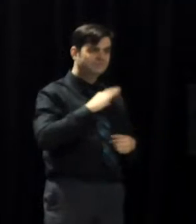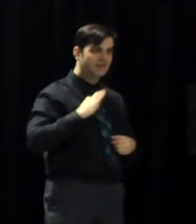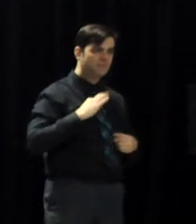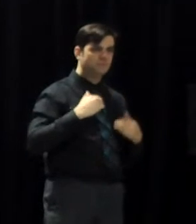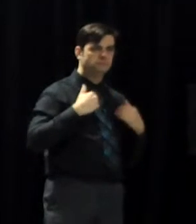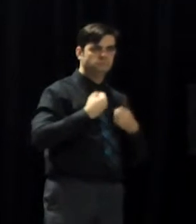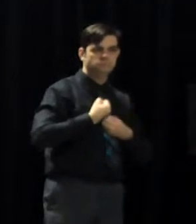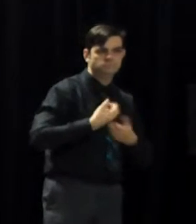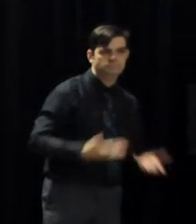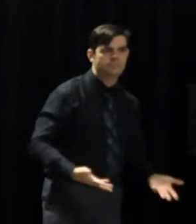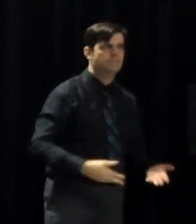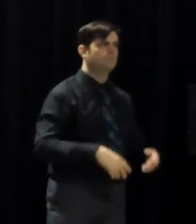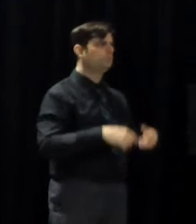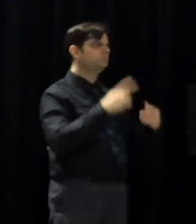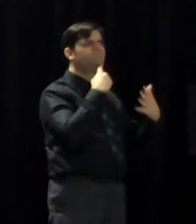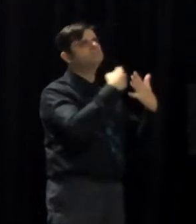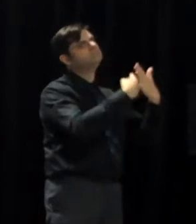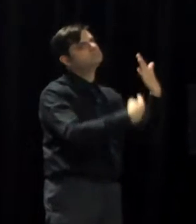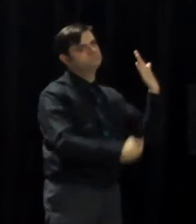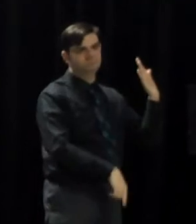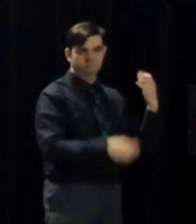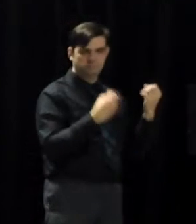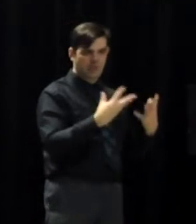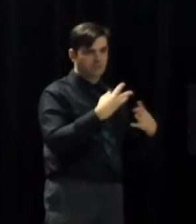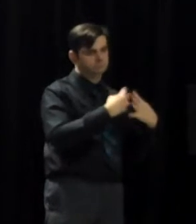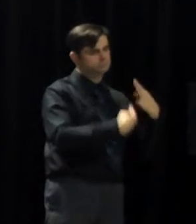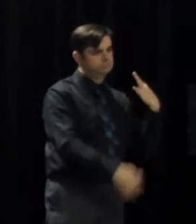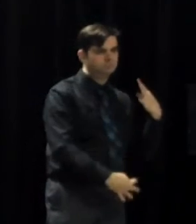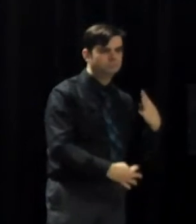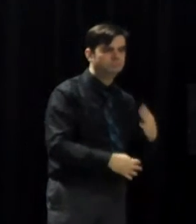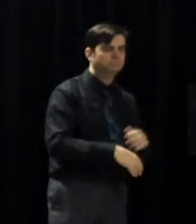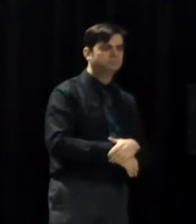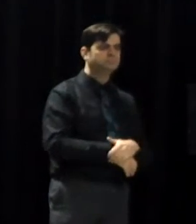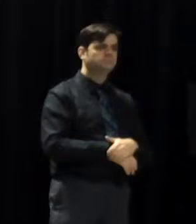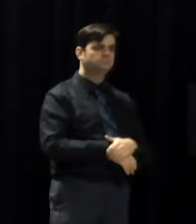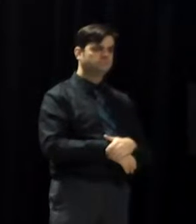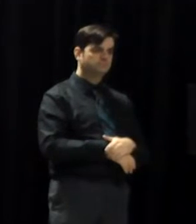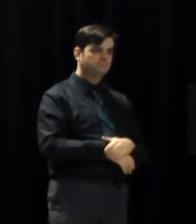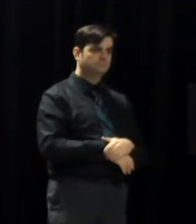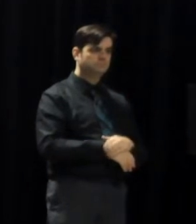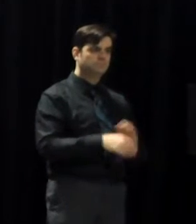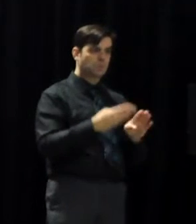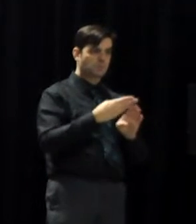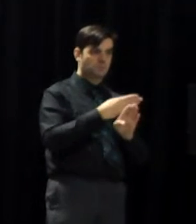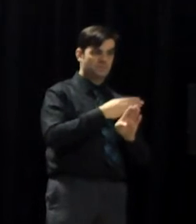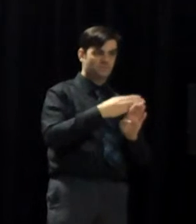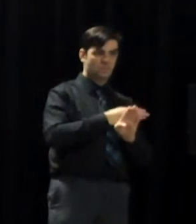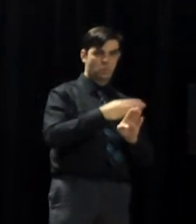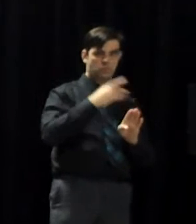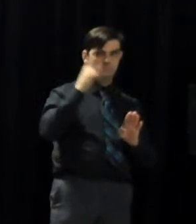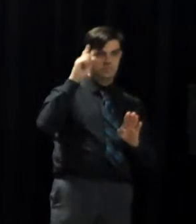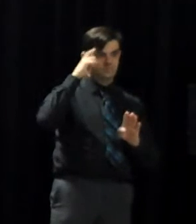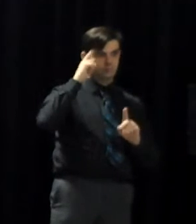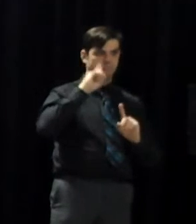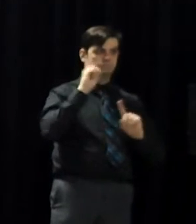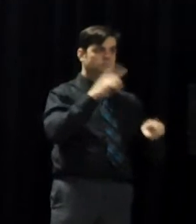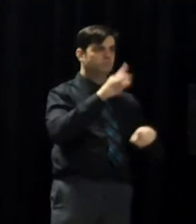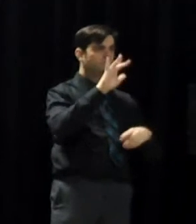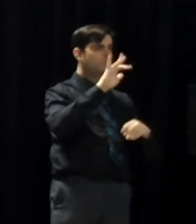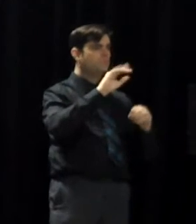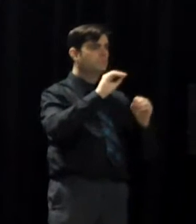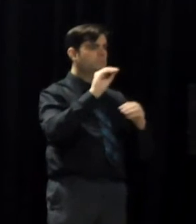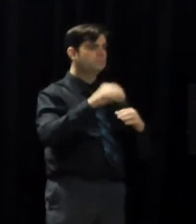actually, this is even before the governor's 25% increase. You can increase the rooms in capacity quite